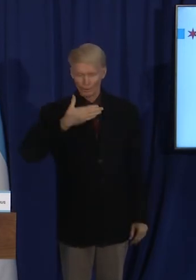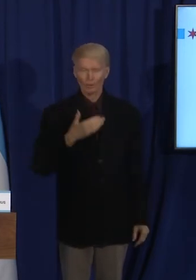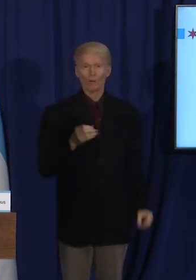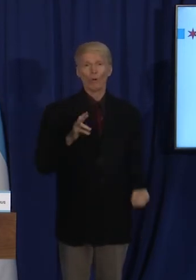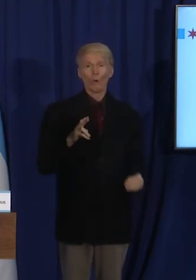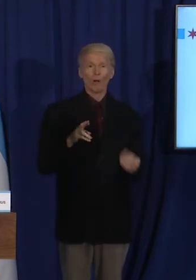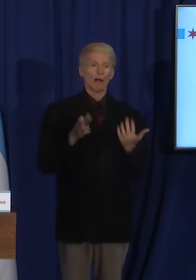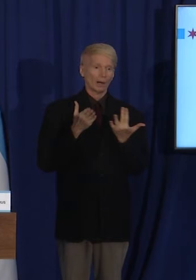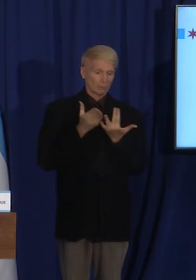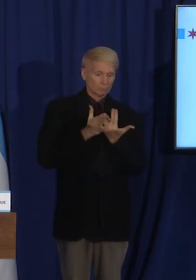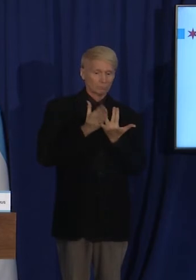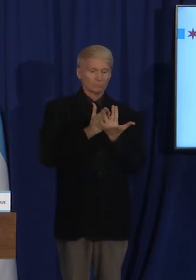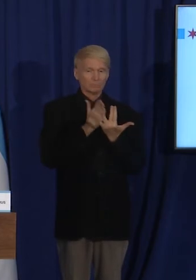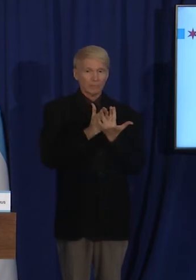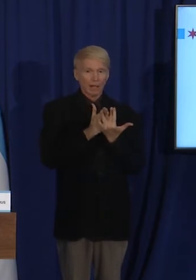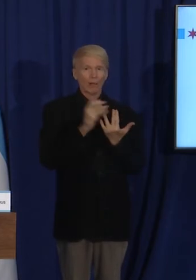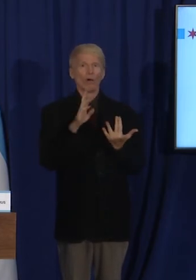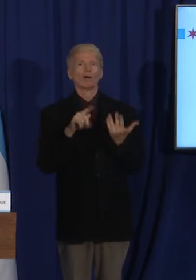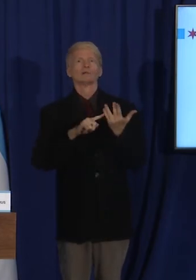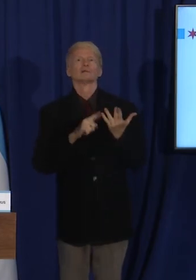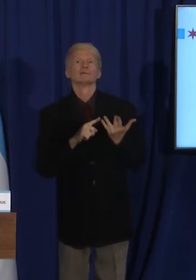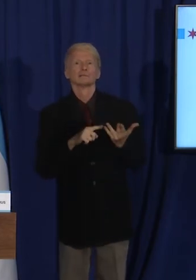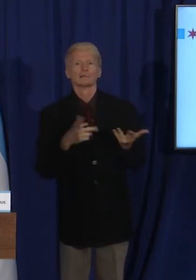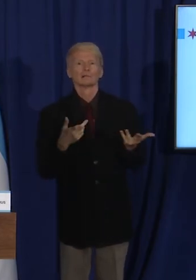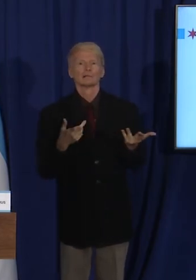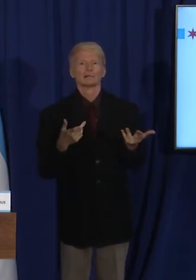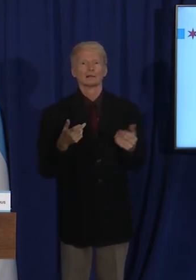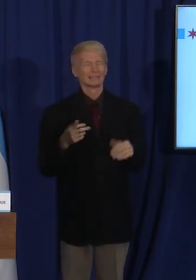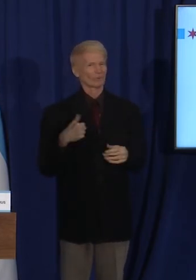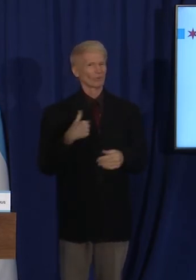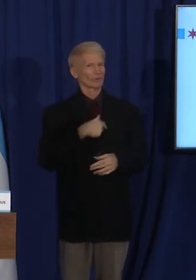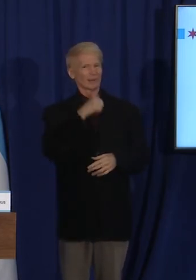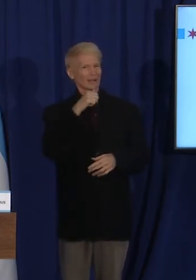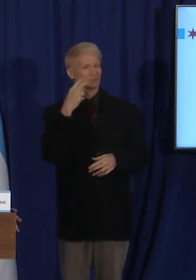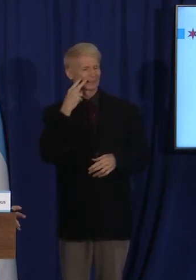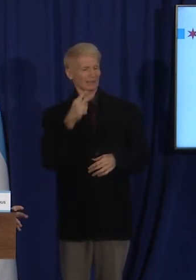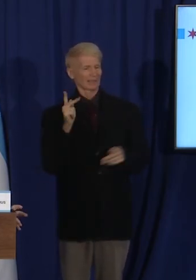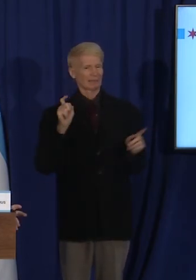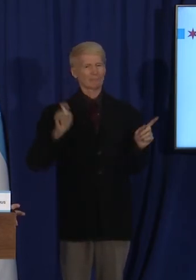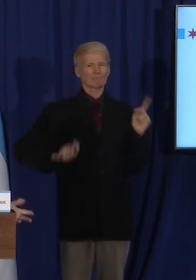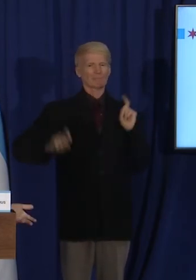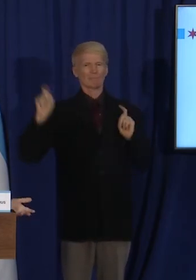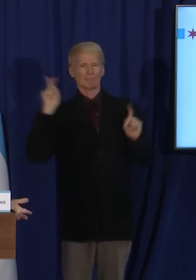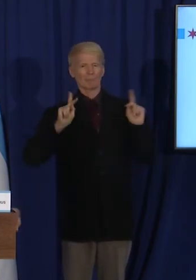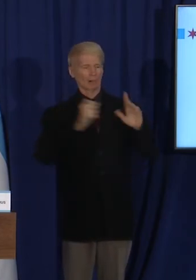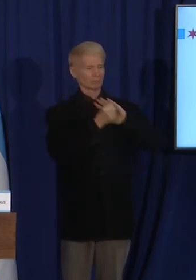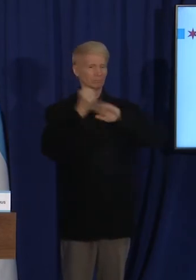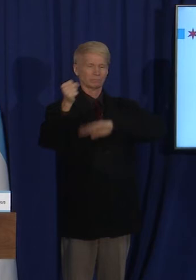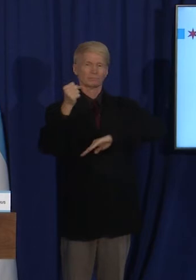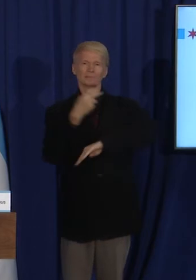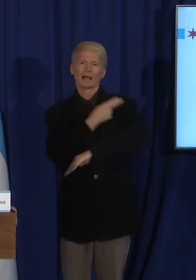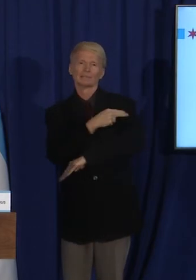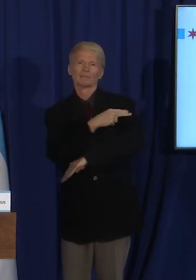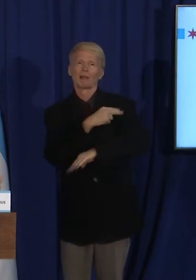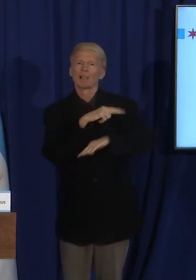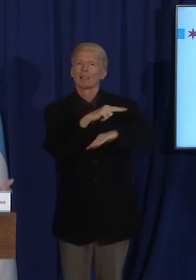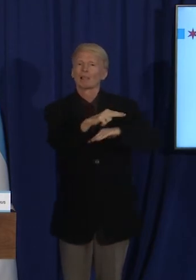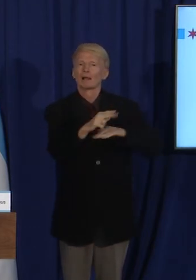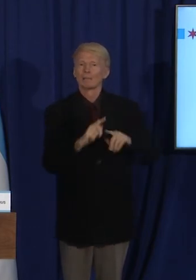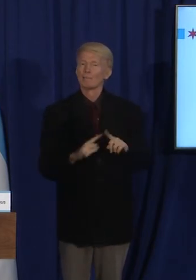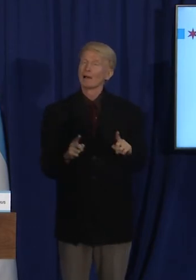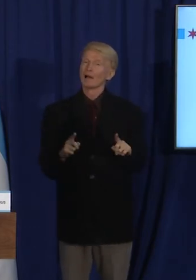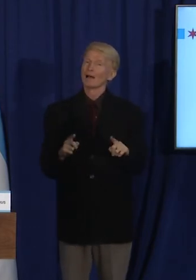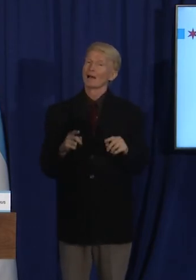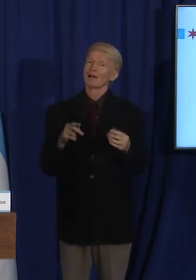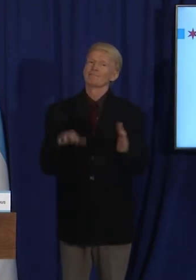mildly symptomatic. We didn't have people getting seriously ill or needing hospitalization, but they were reporting minimal mask use and not a lot of